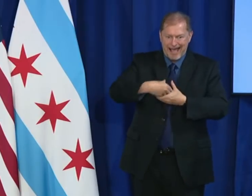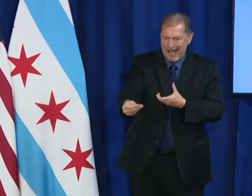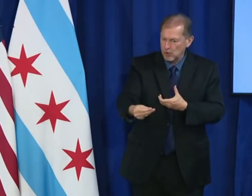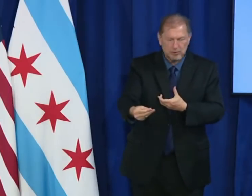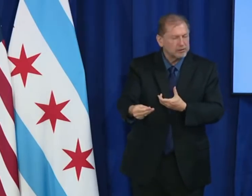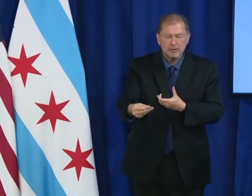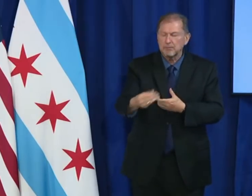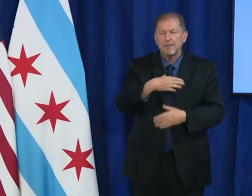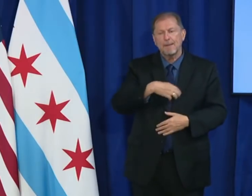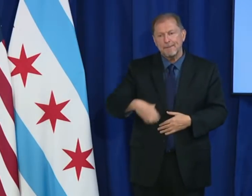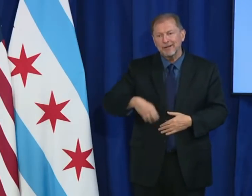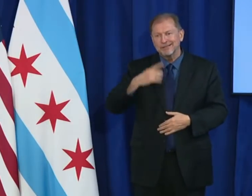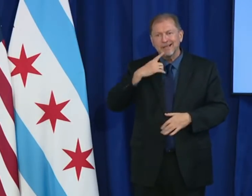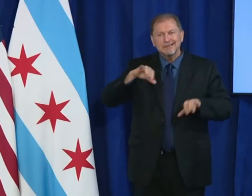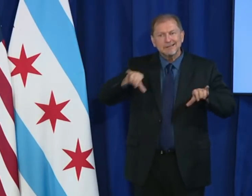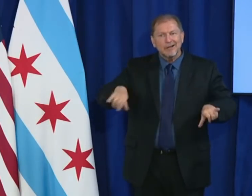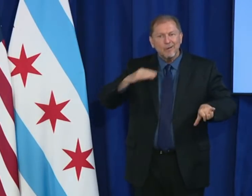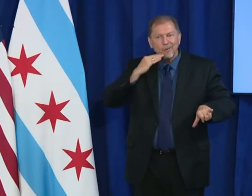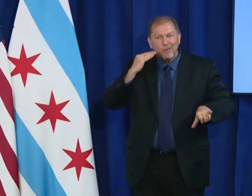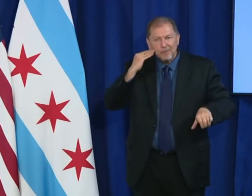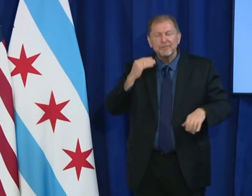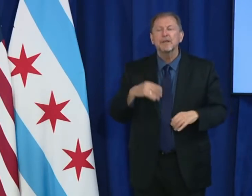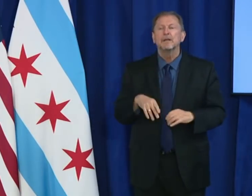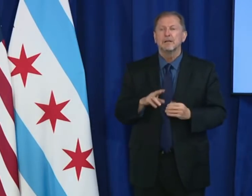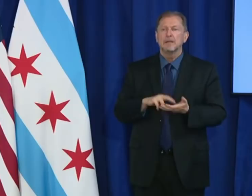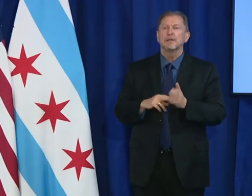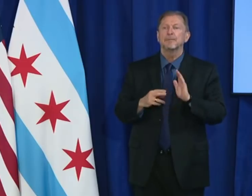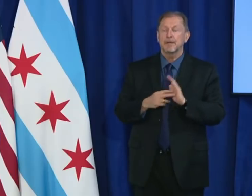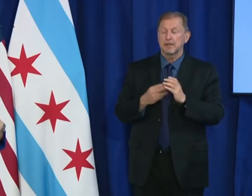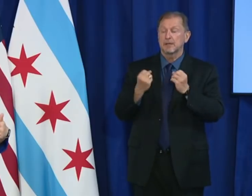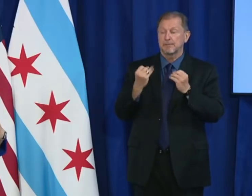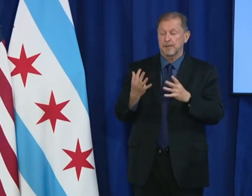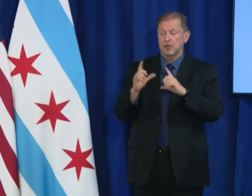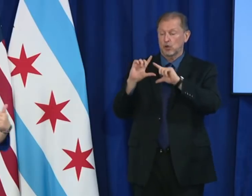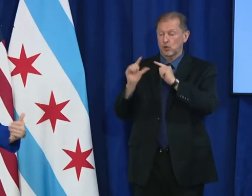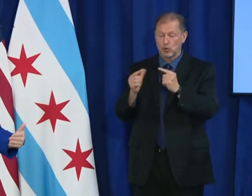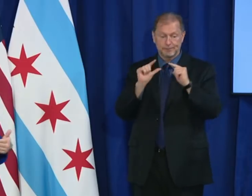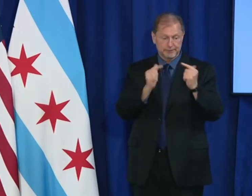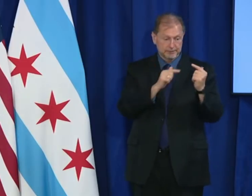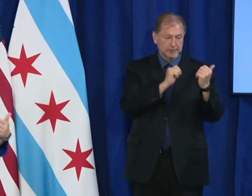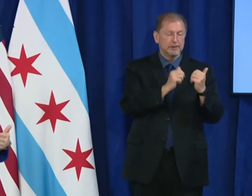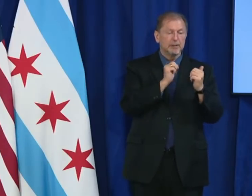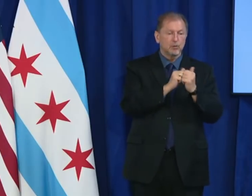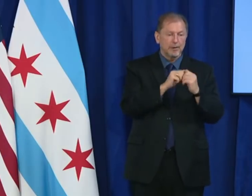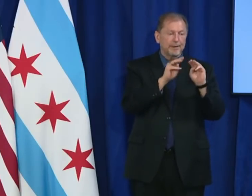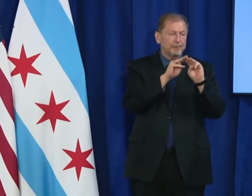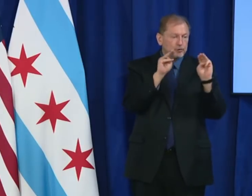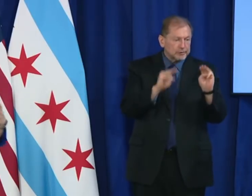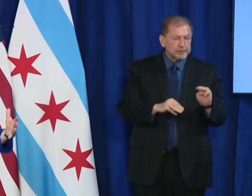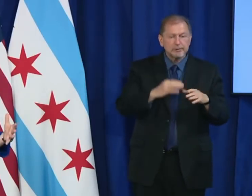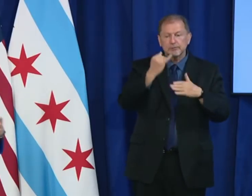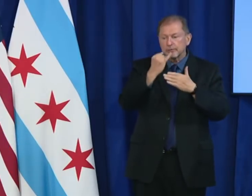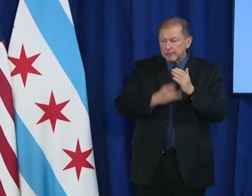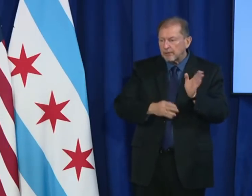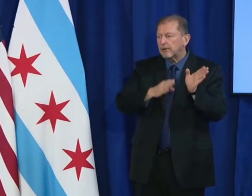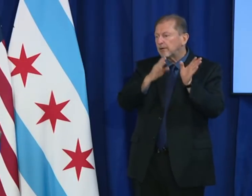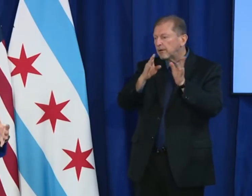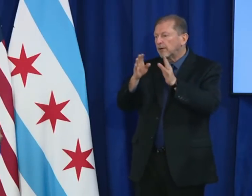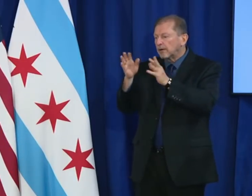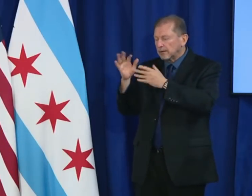have, through the mayor's office, there's a number of groups working with a lot of the different industries. As you can imagine, there are